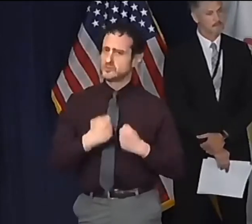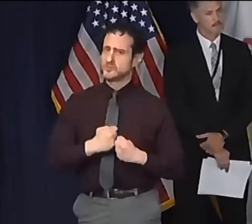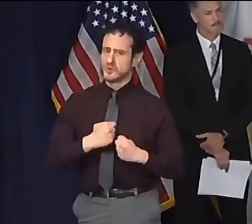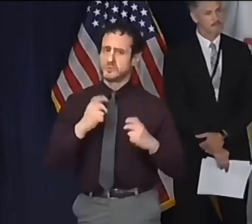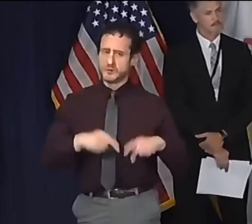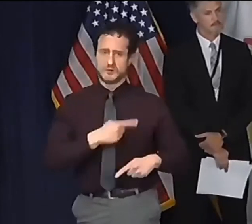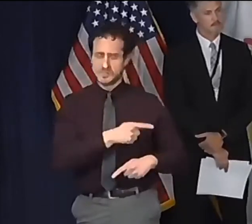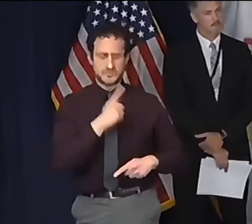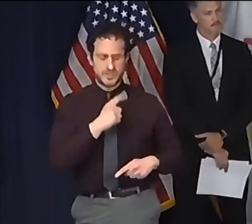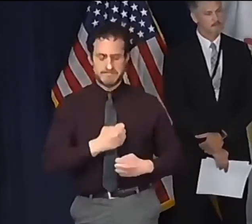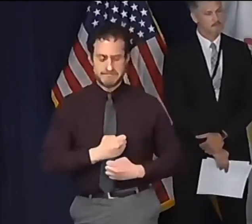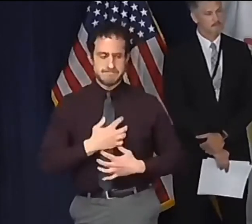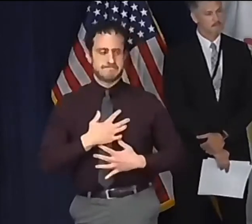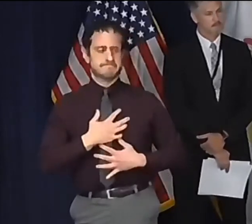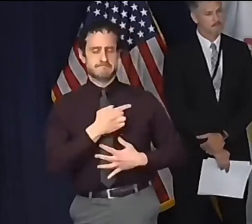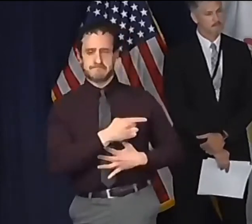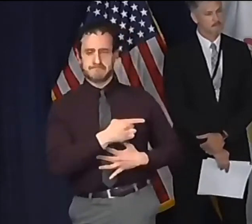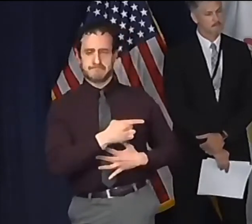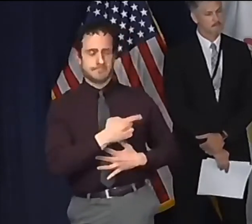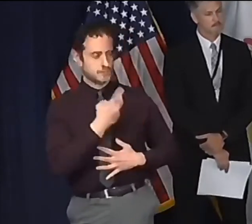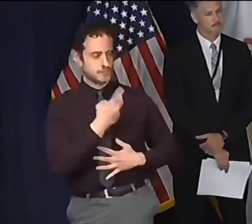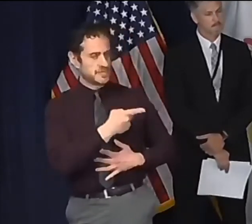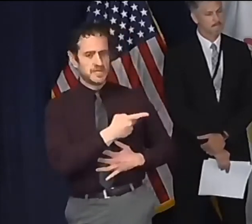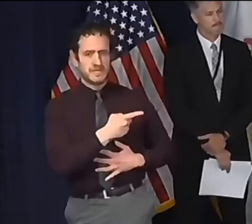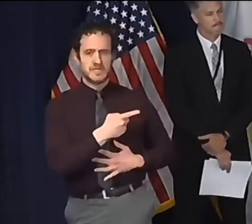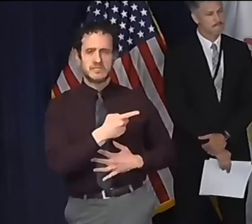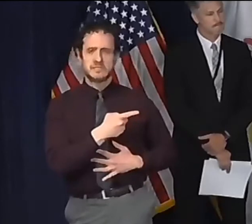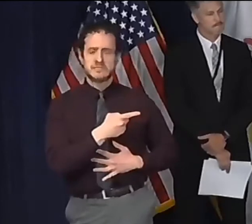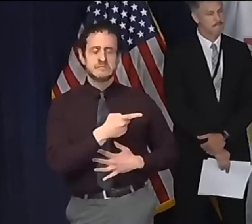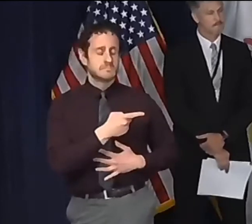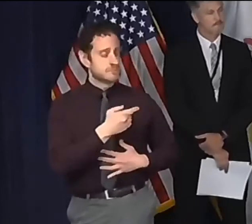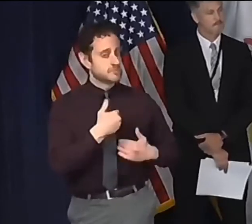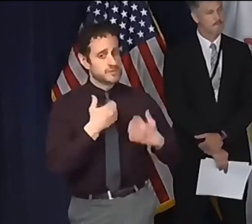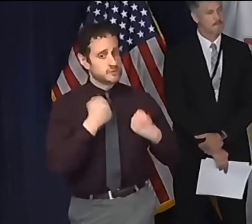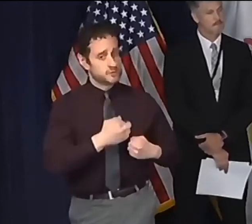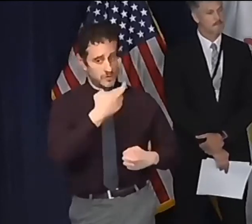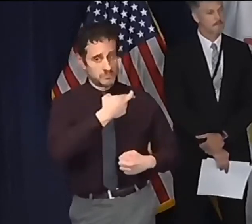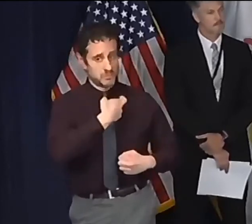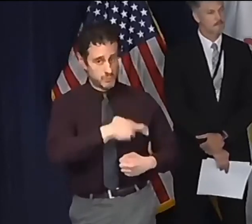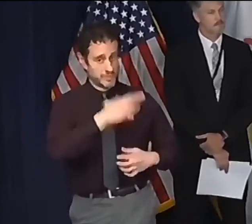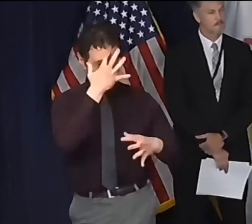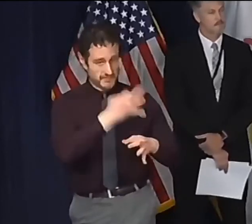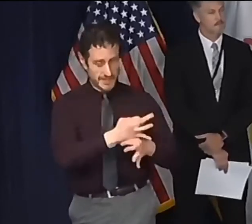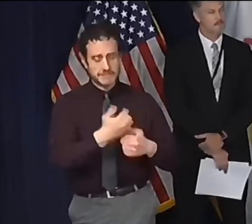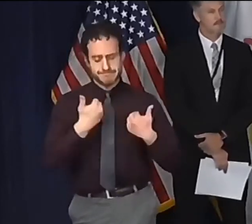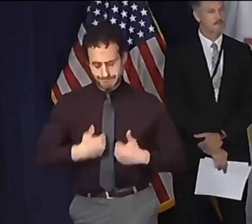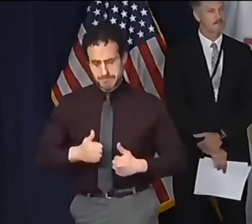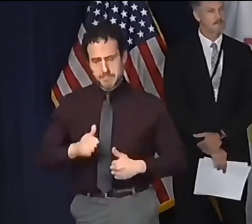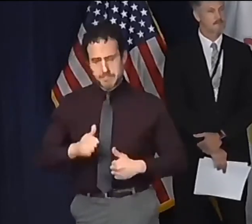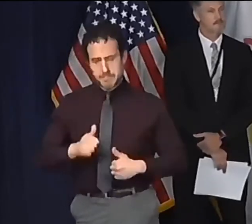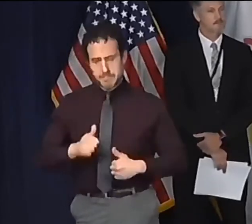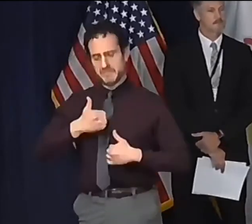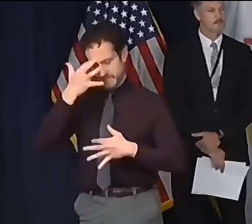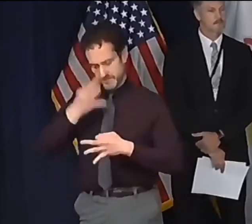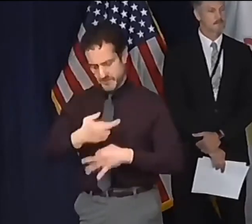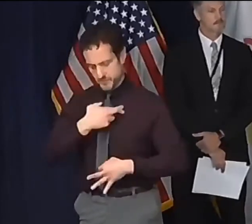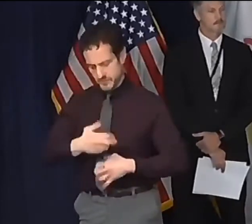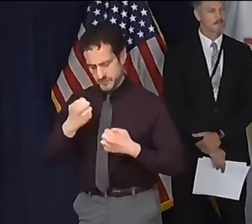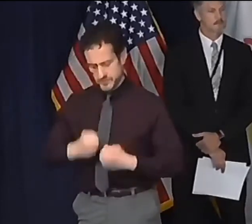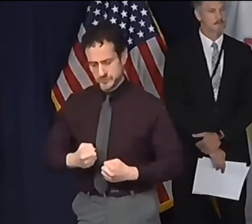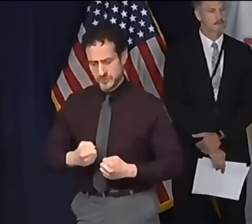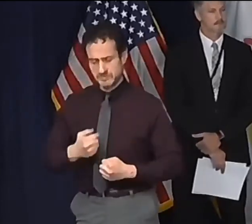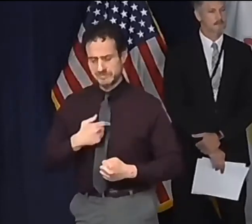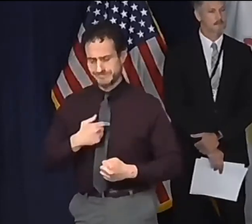the strength through her religion. And as a man of faith myself, I see the difficult times that we're having,